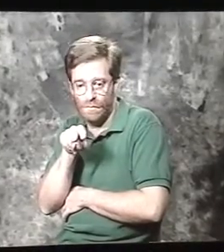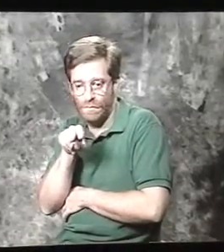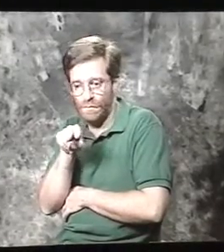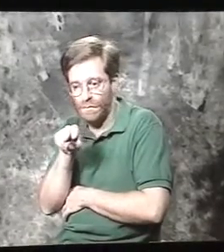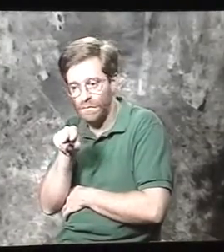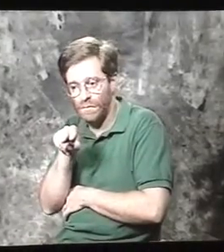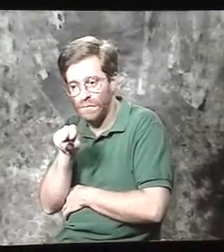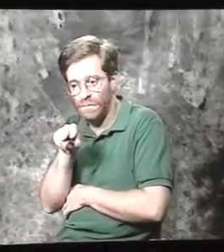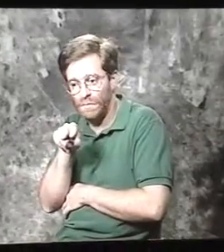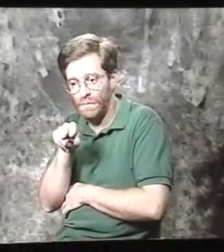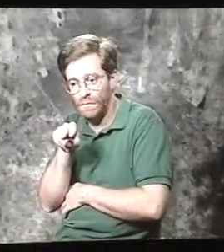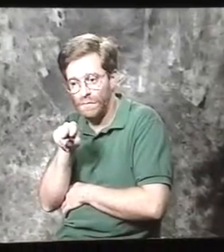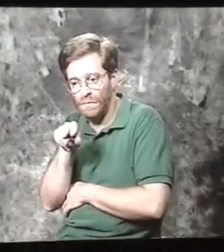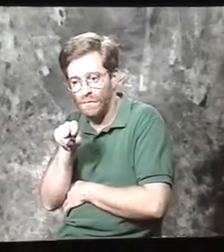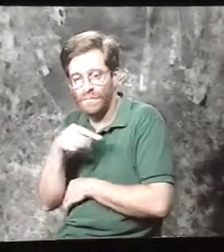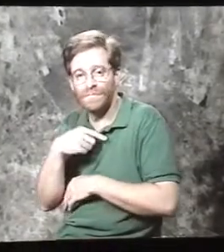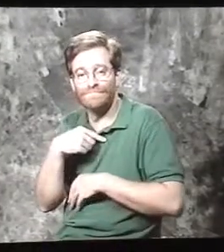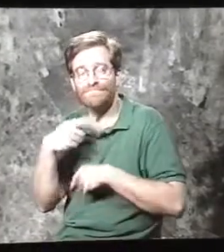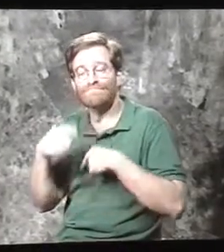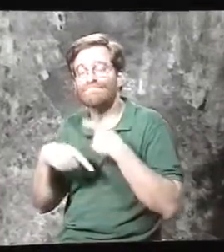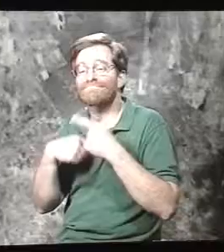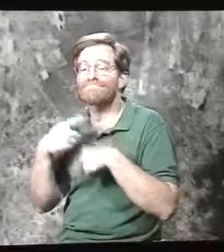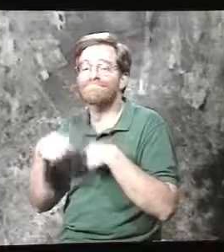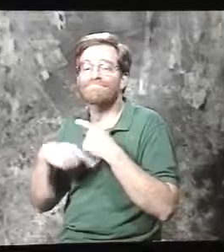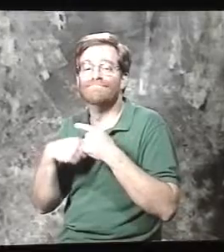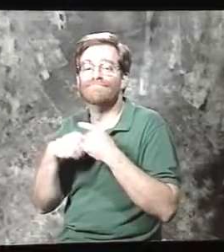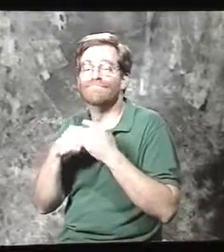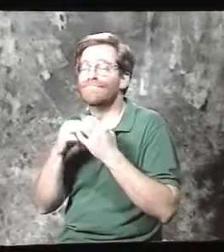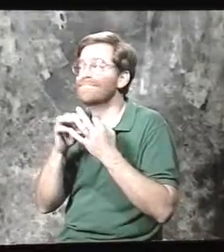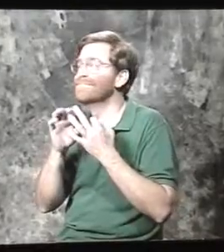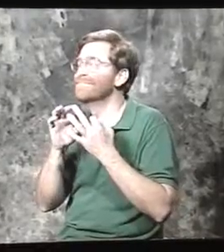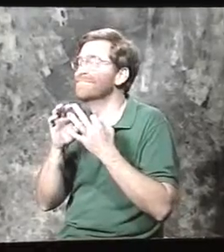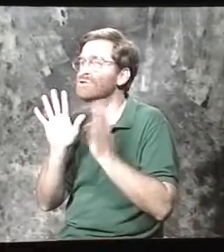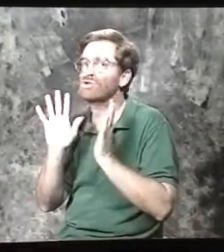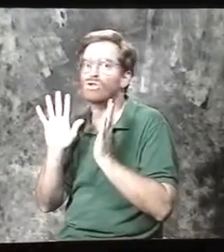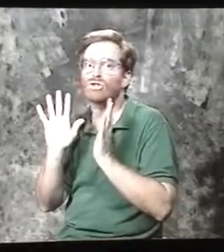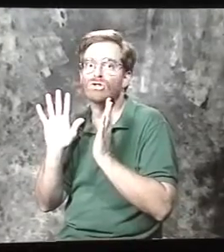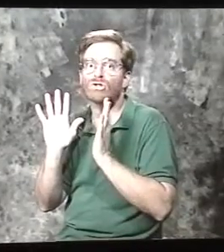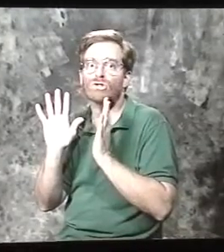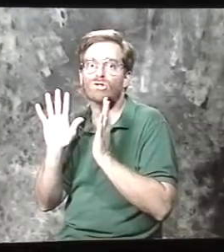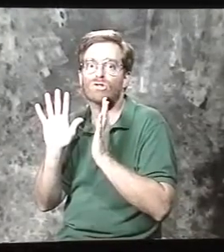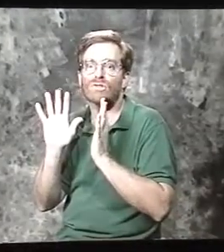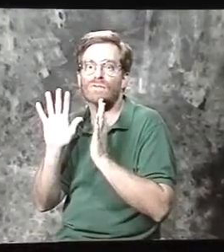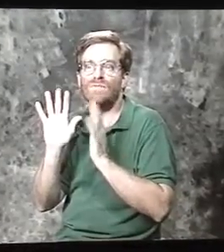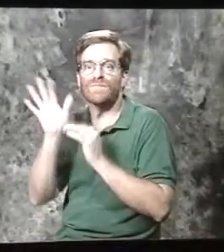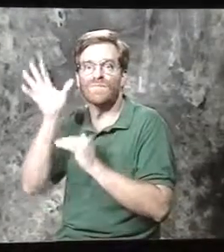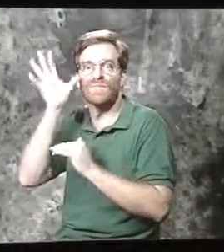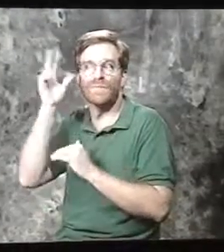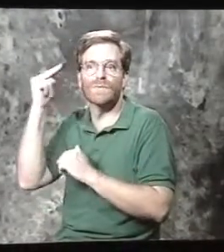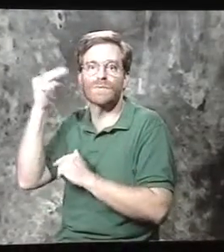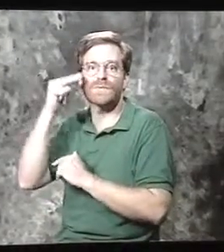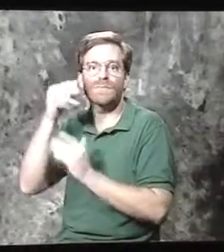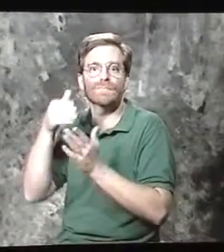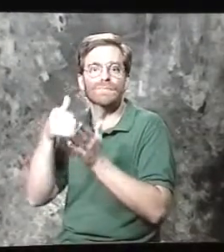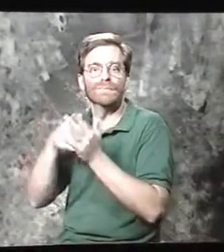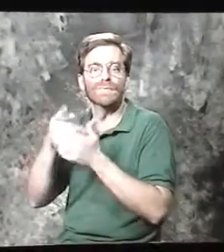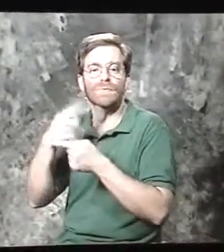while we're sitting there talking and using sign language. And all of a sudden we look and see that the